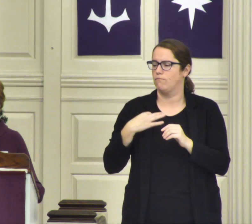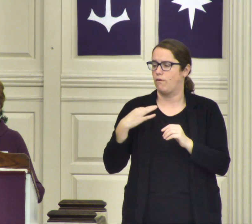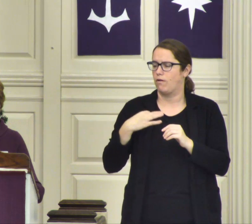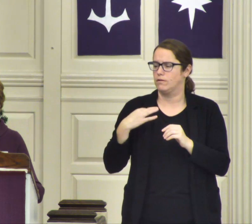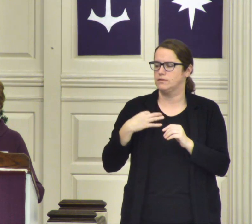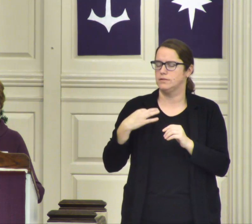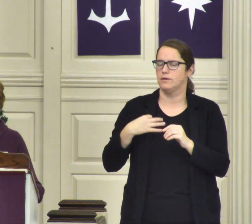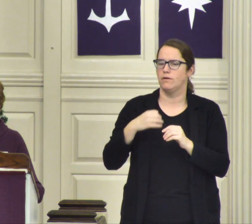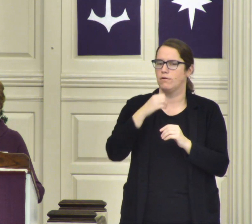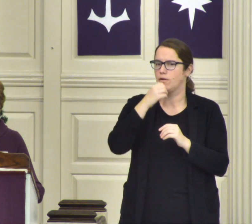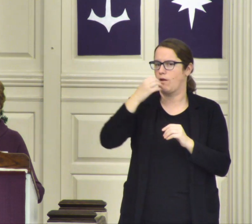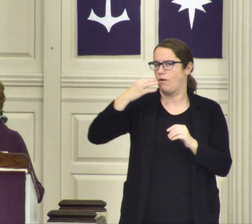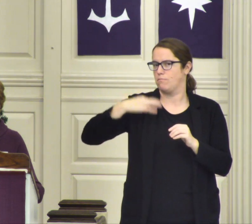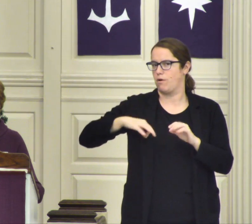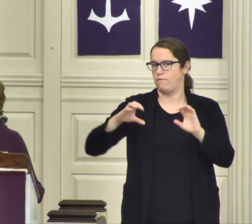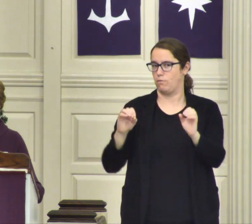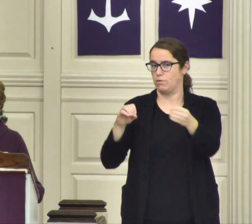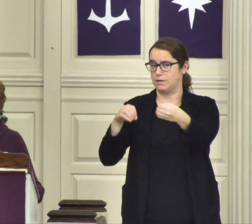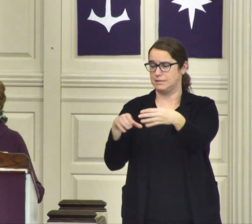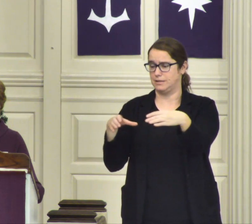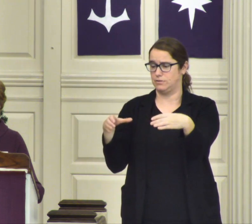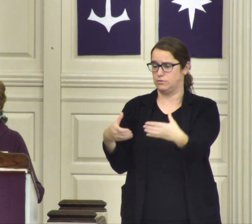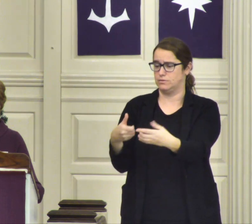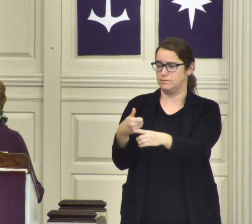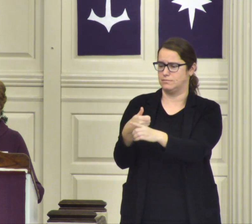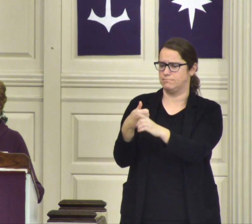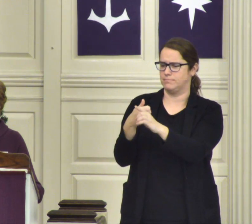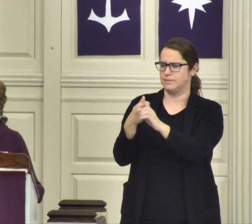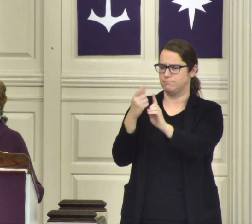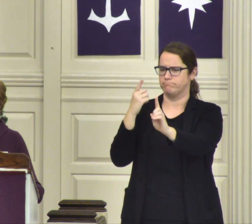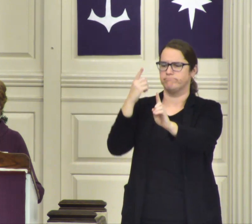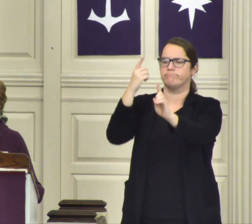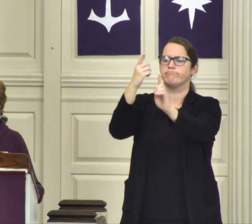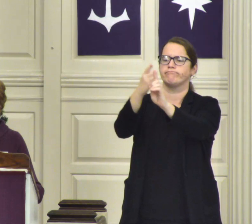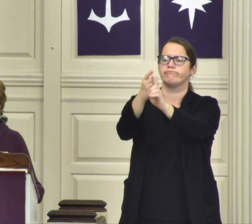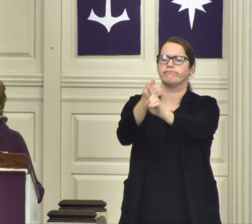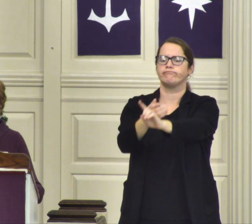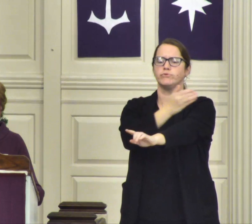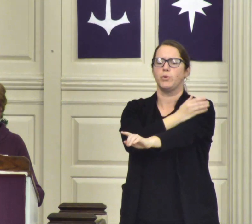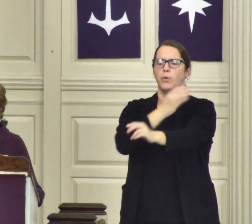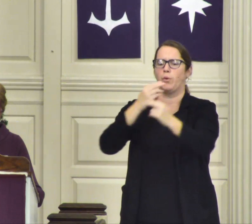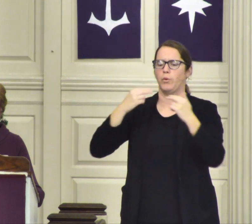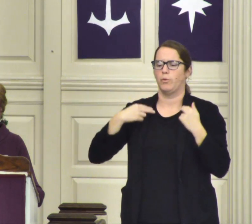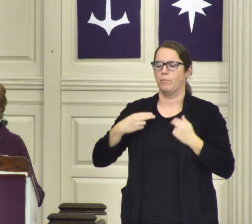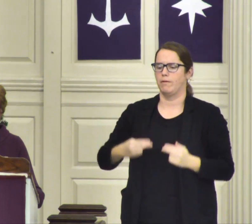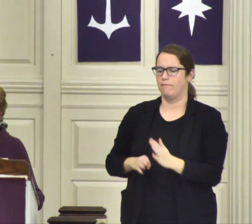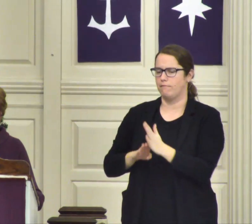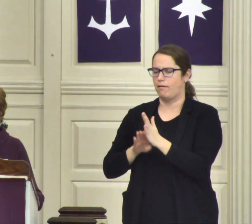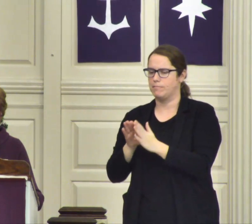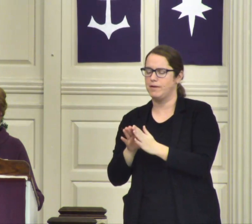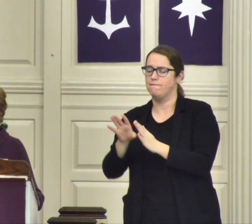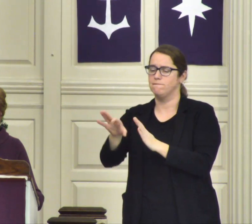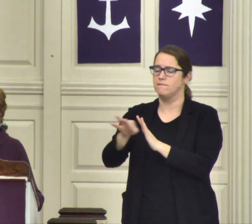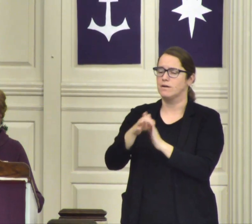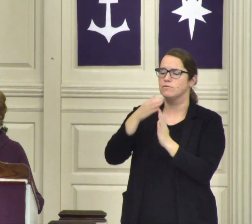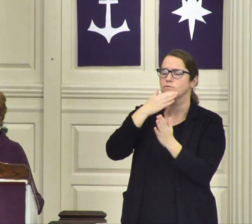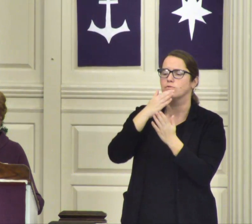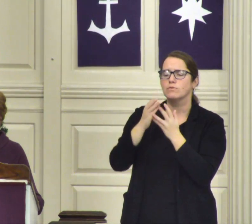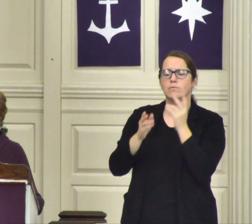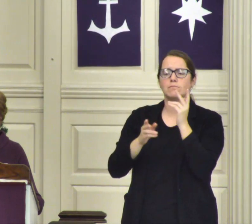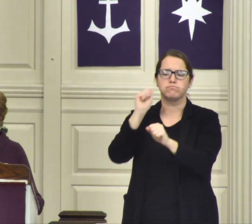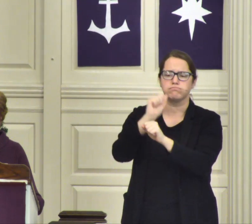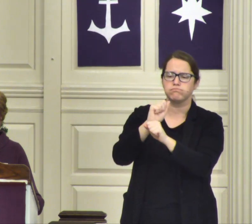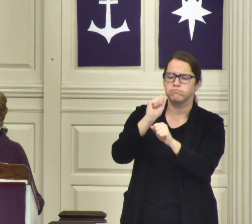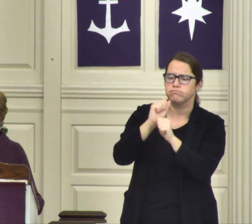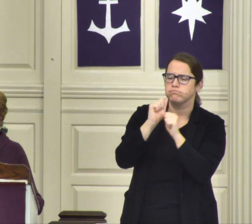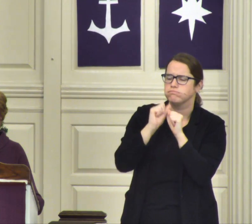organizations committed to human development find people dedicated to the common good and ceaselessly seek